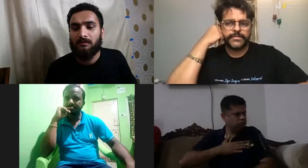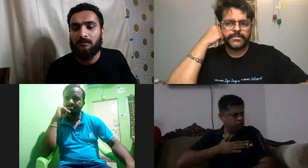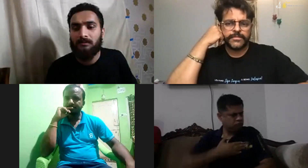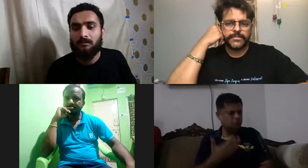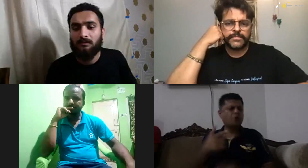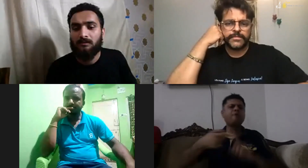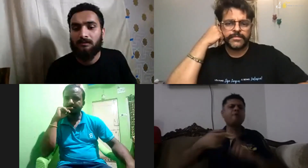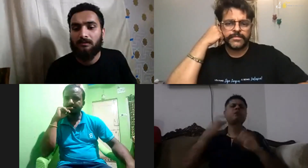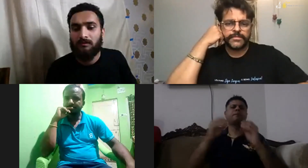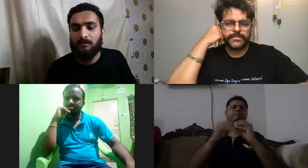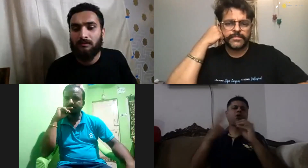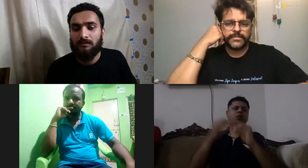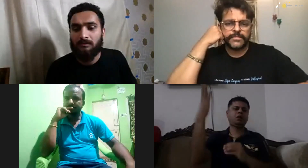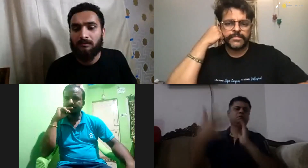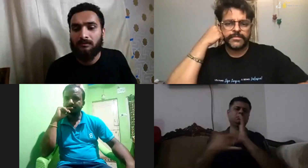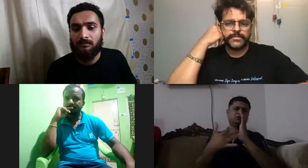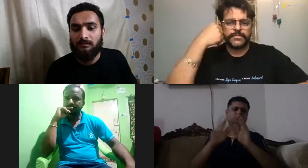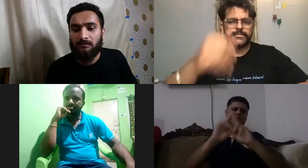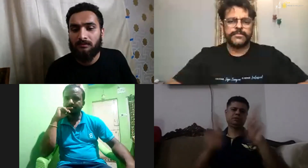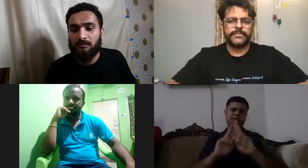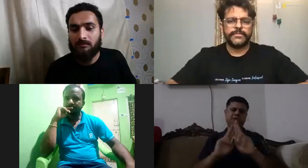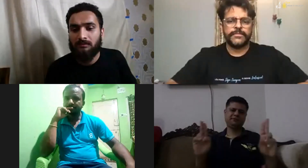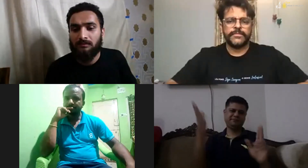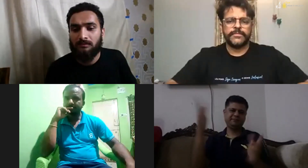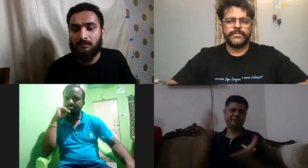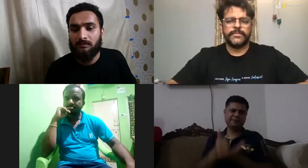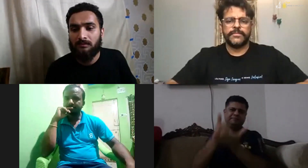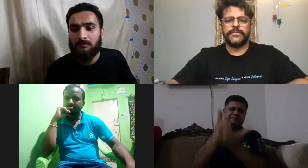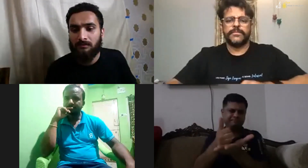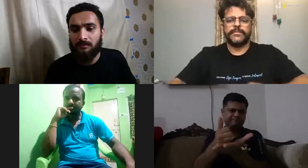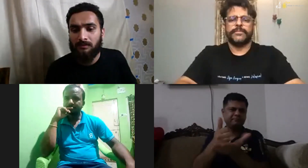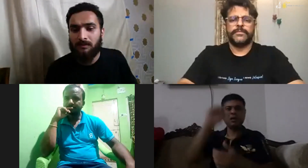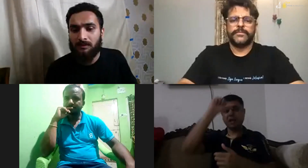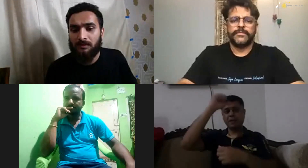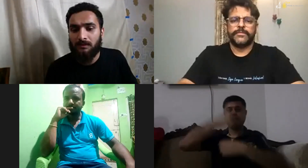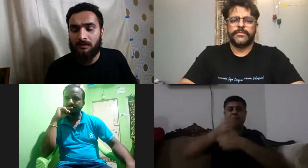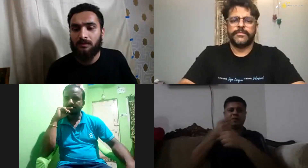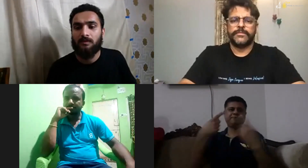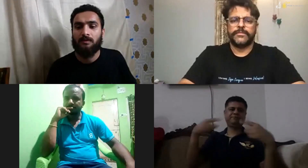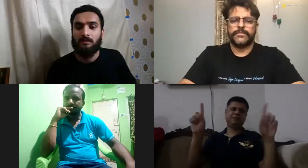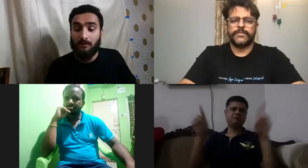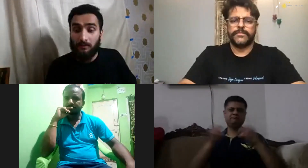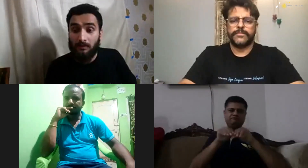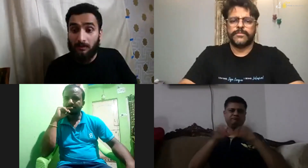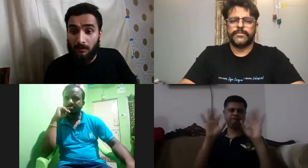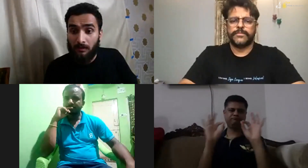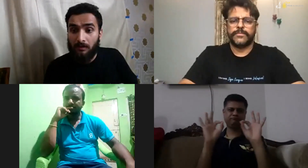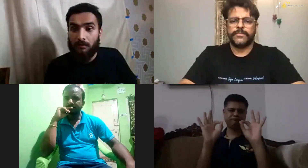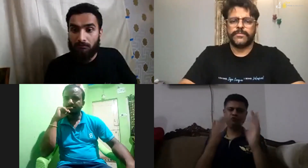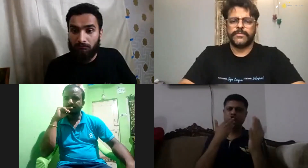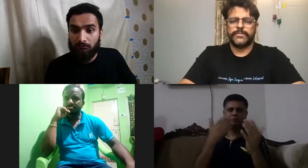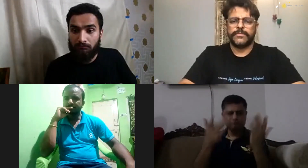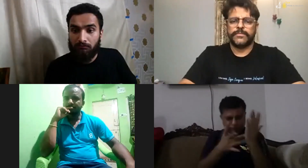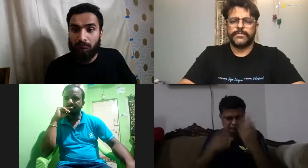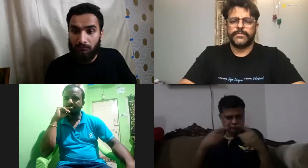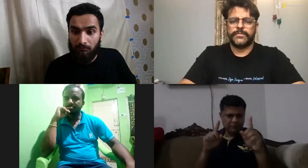and technology, more and more technology. So they were willing to help, and there was in everything like came from there. So then